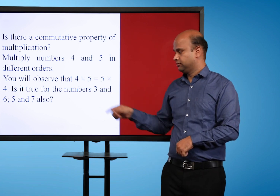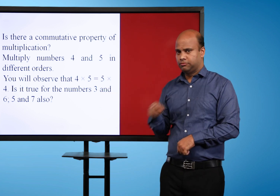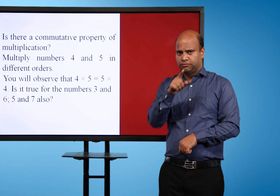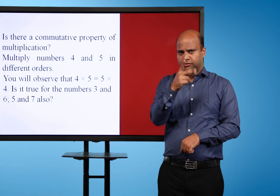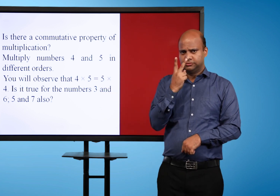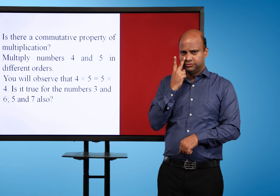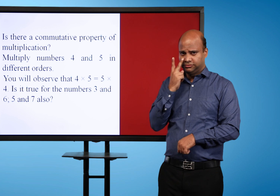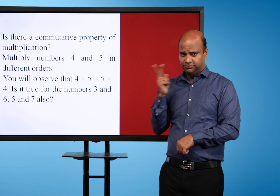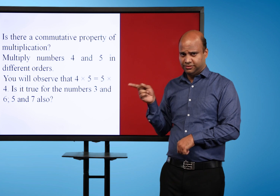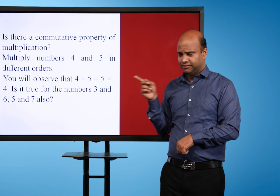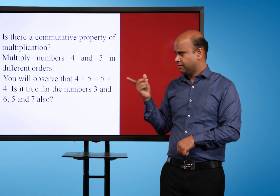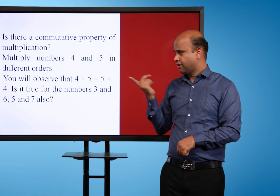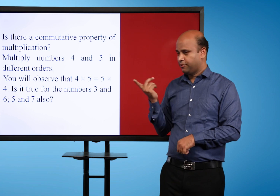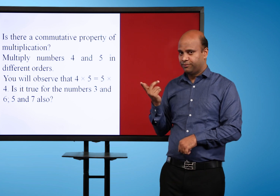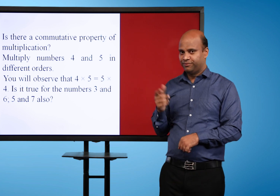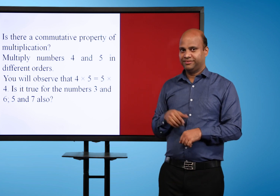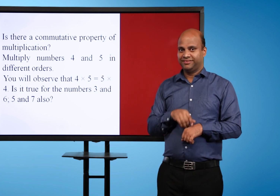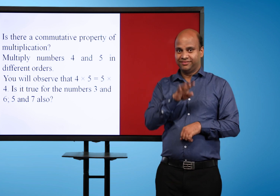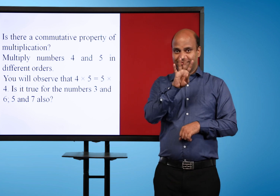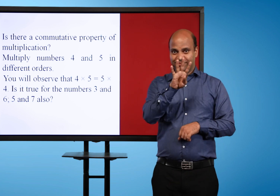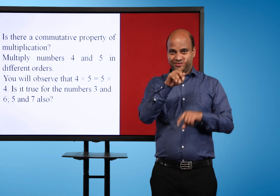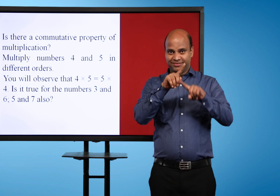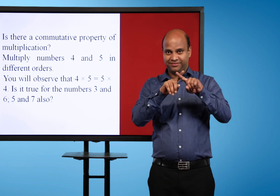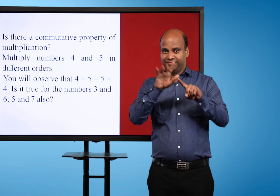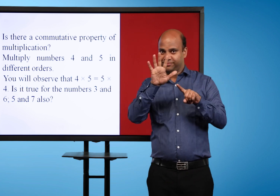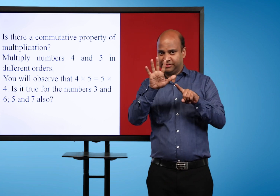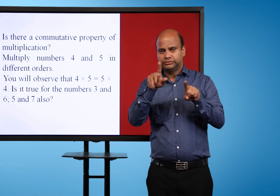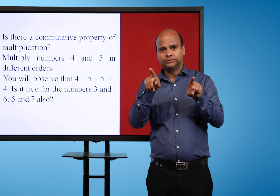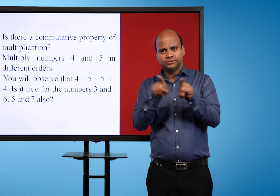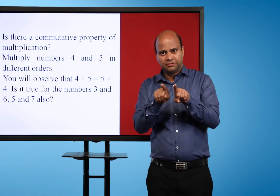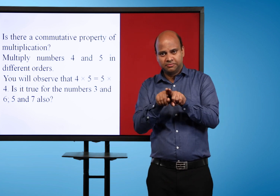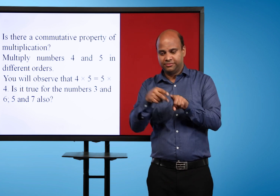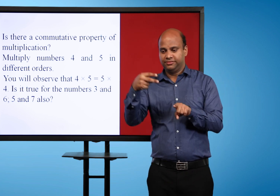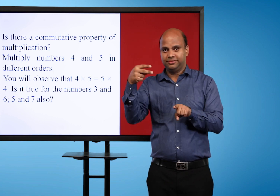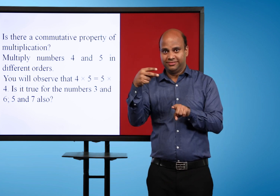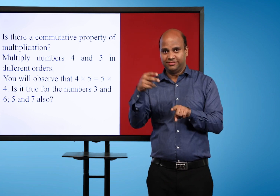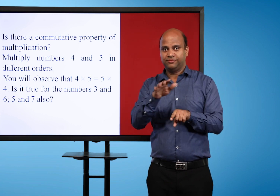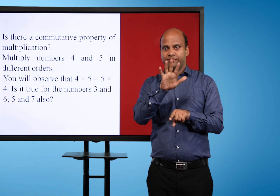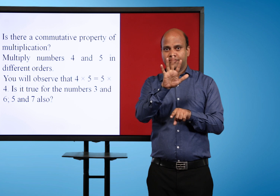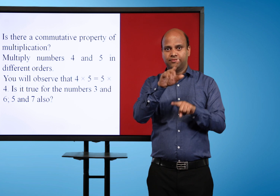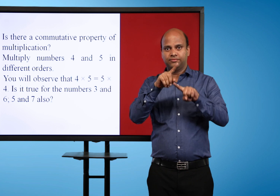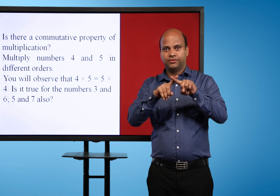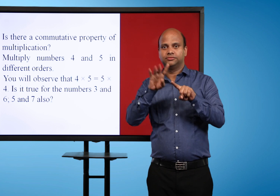You will observe that 4 multiplied by 5 is equal to 5 multiplied by 4.